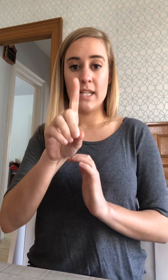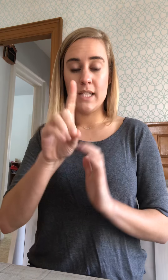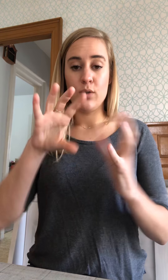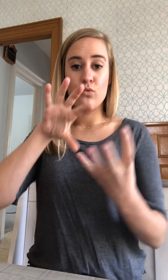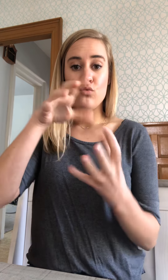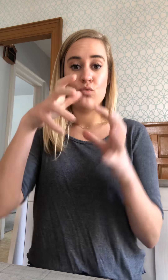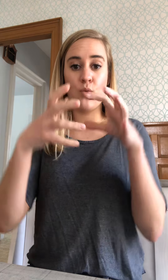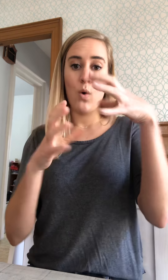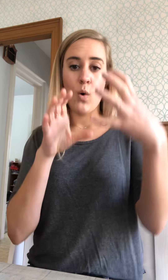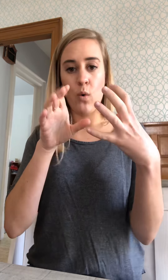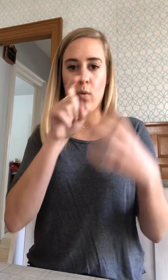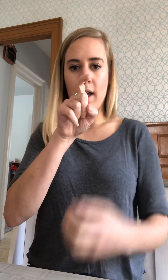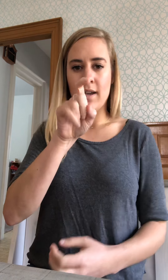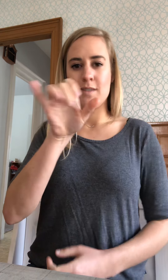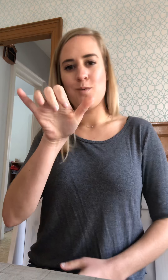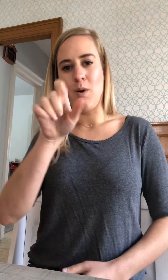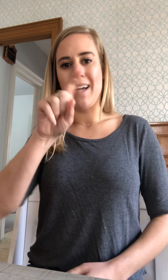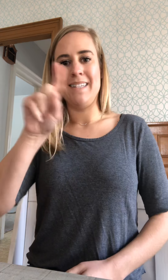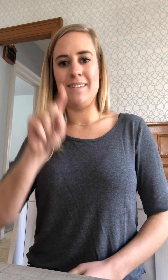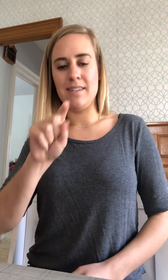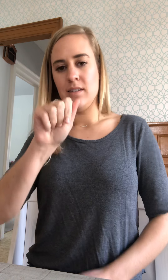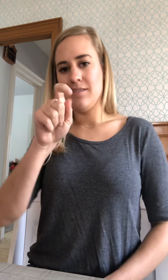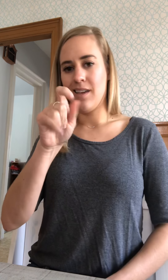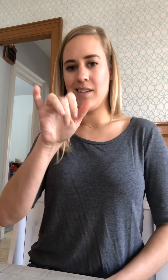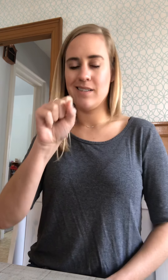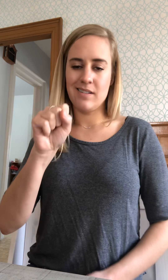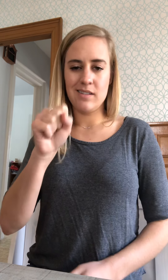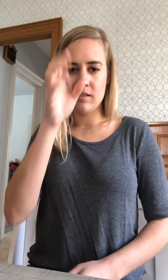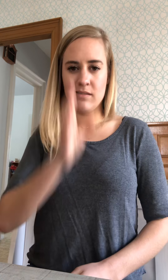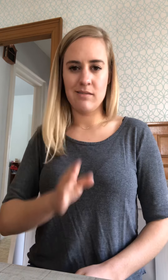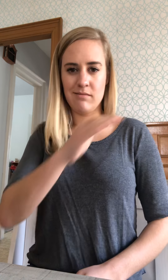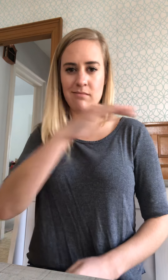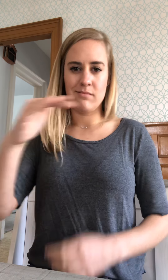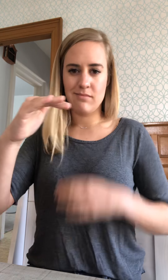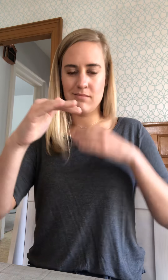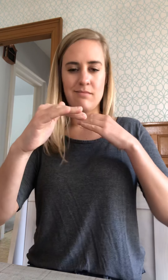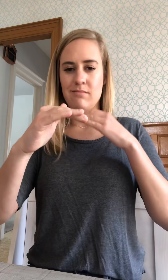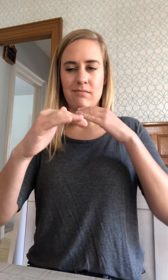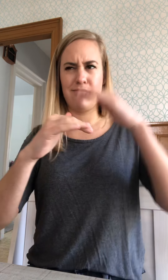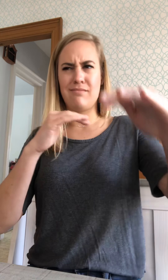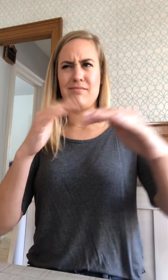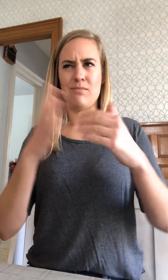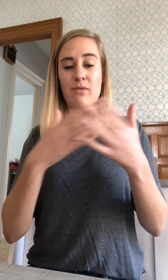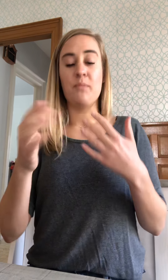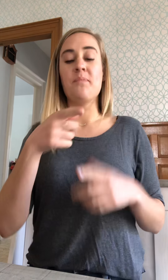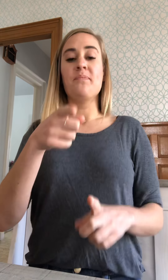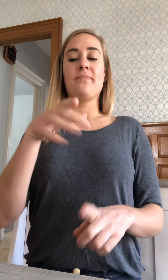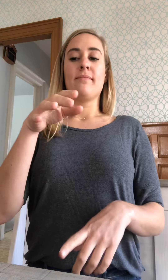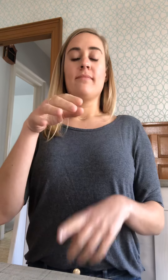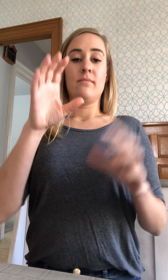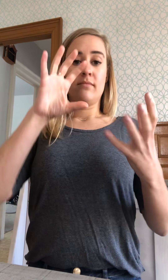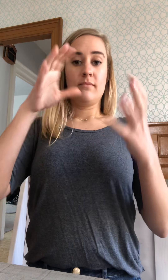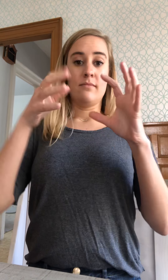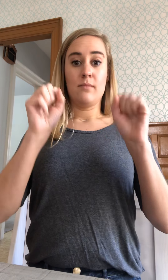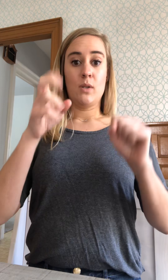around the X, Y, and Z axis to get really good images of the fracture segments. This fracture would